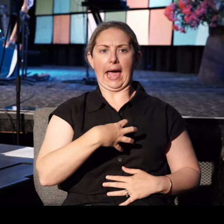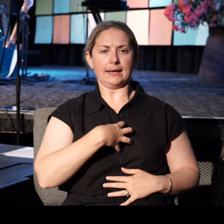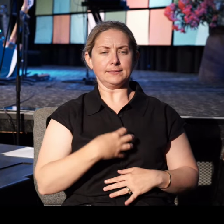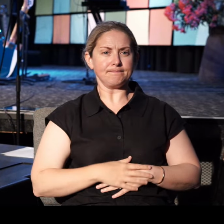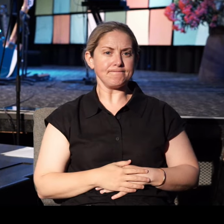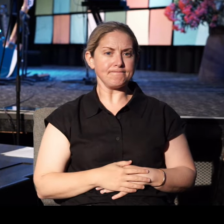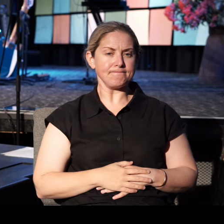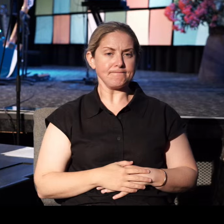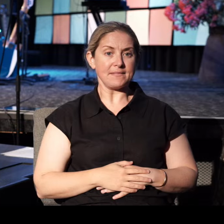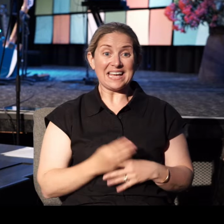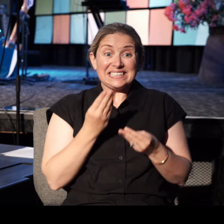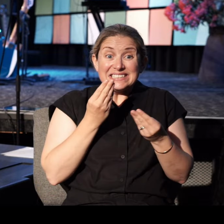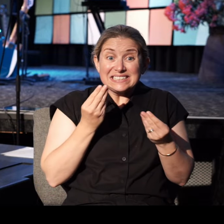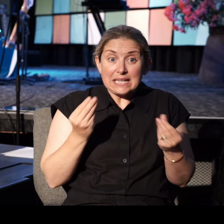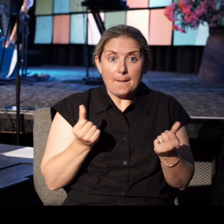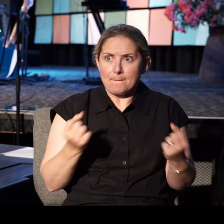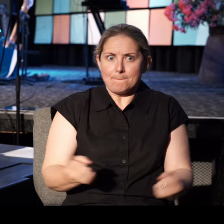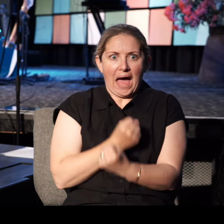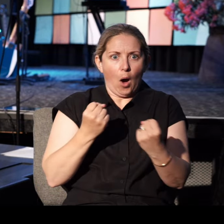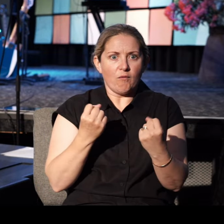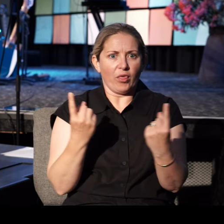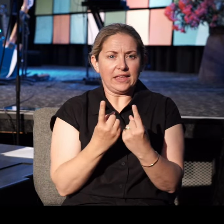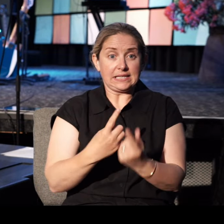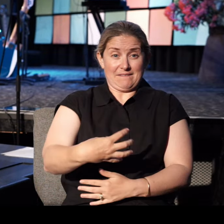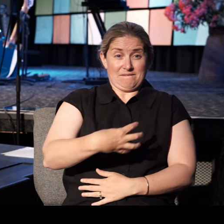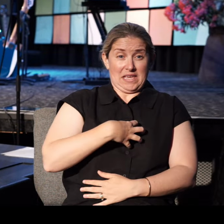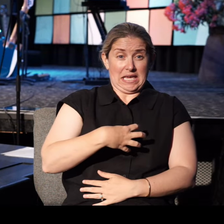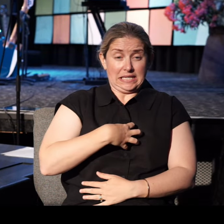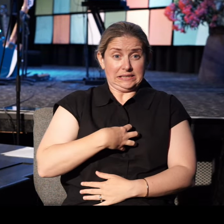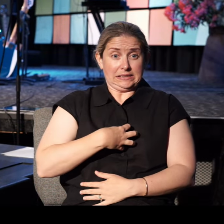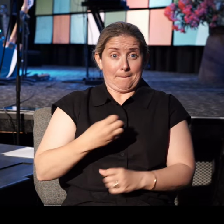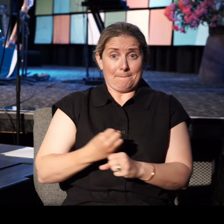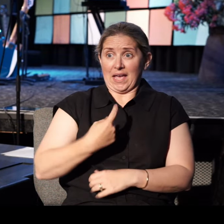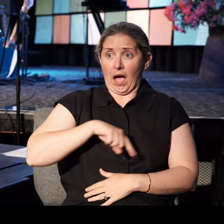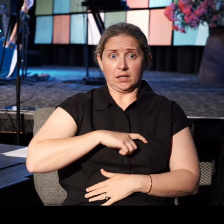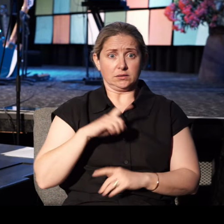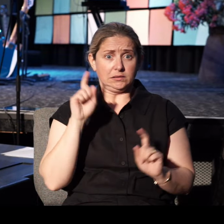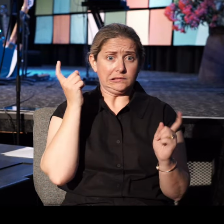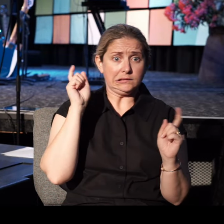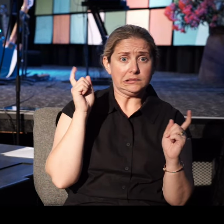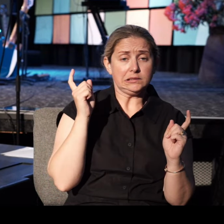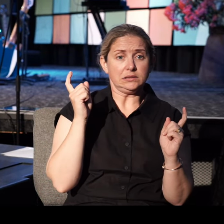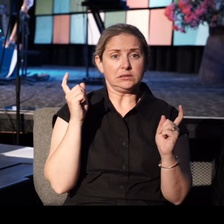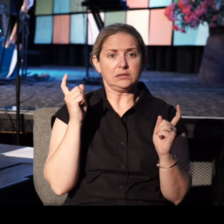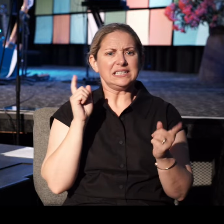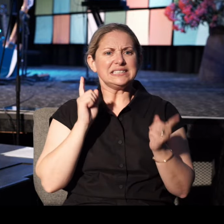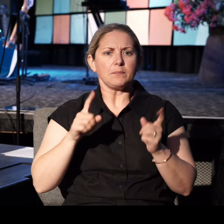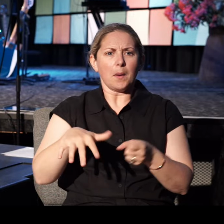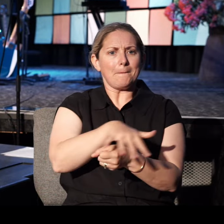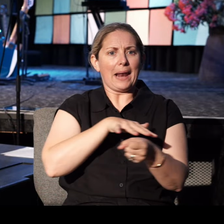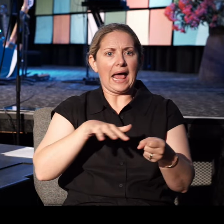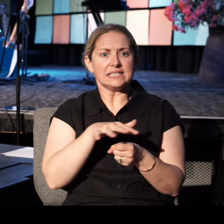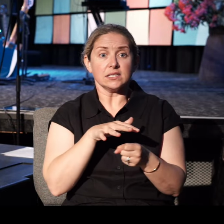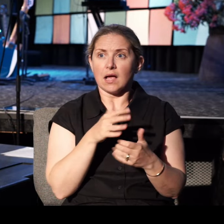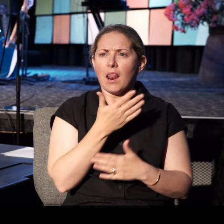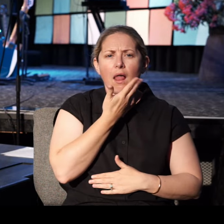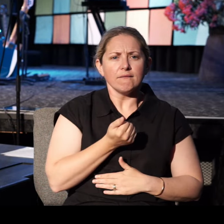fierce and terrifying. Do you know, there's a sense of it being a place that you can enjoy, but you need to take great